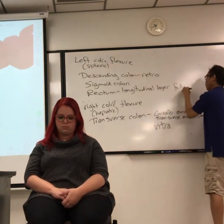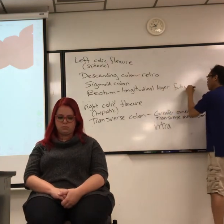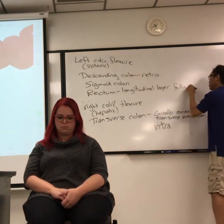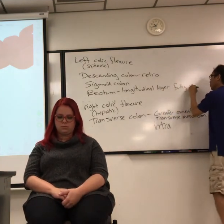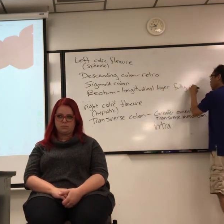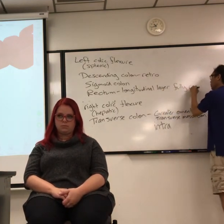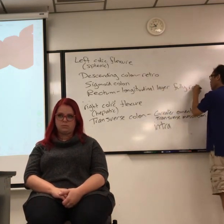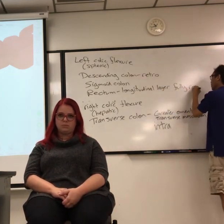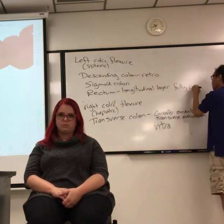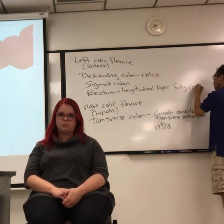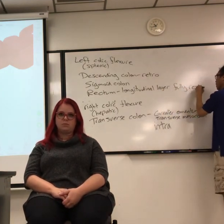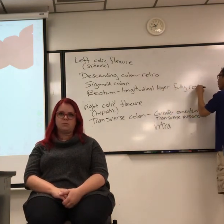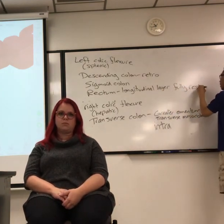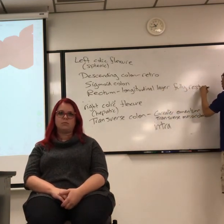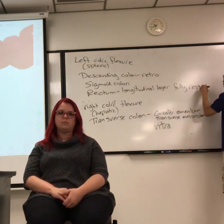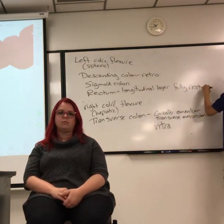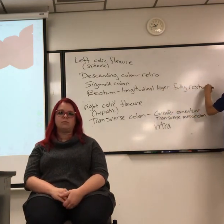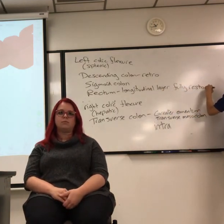fully restored.